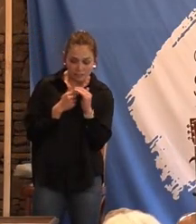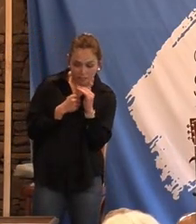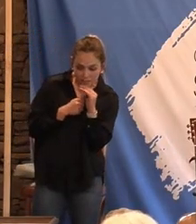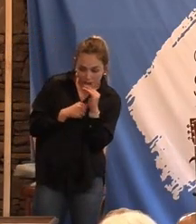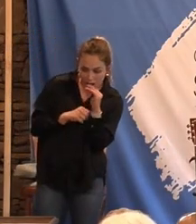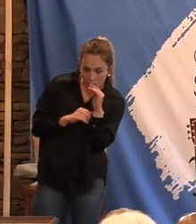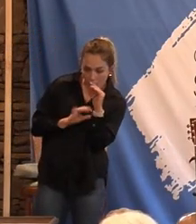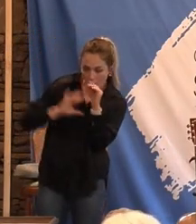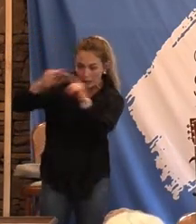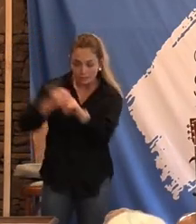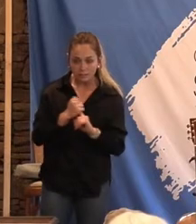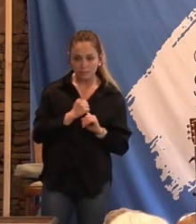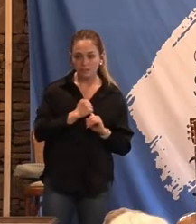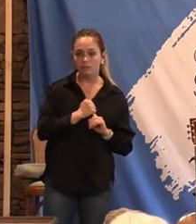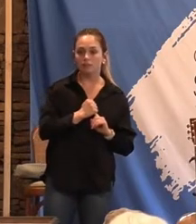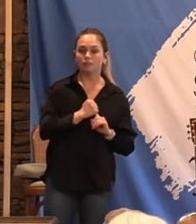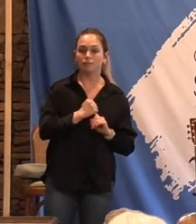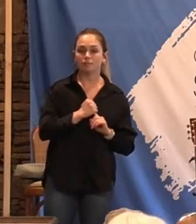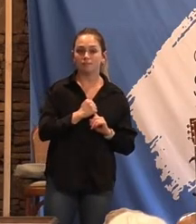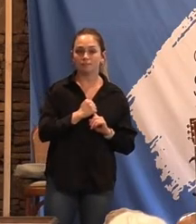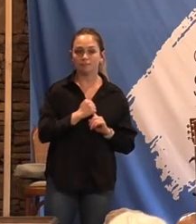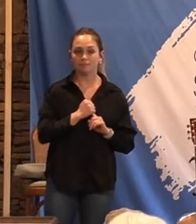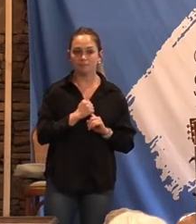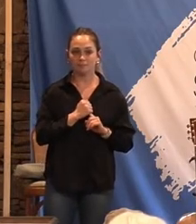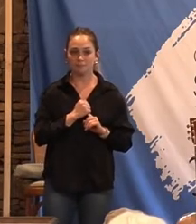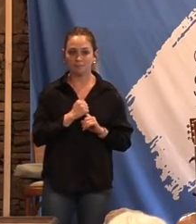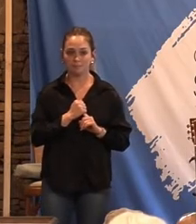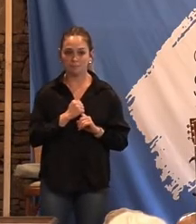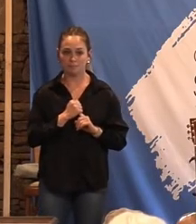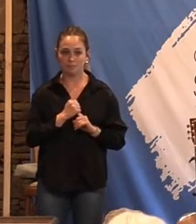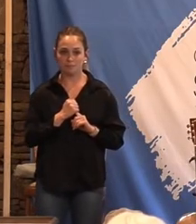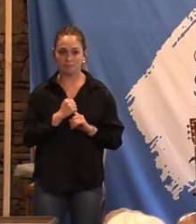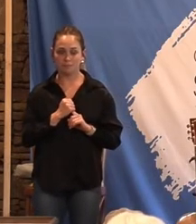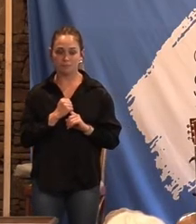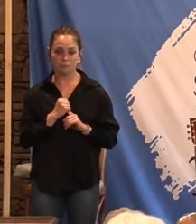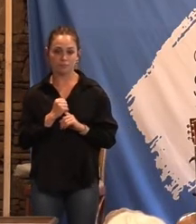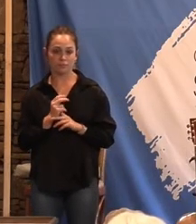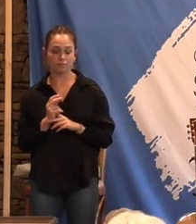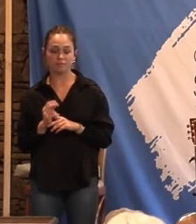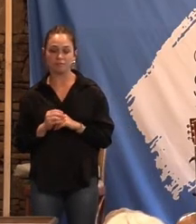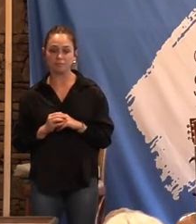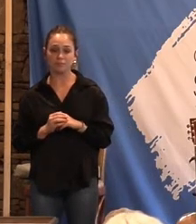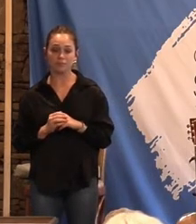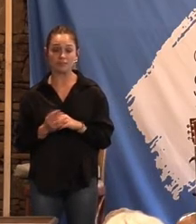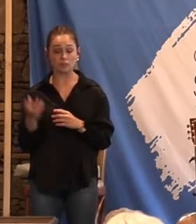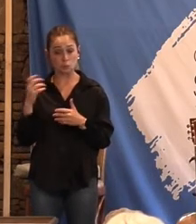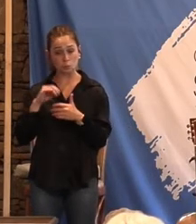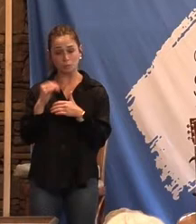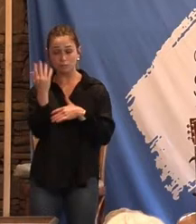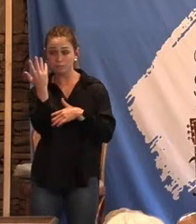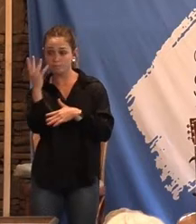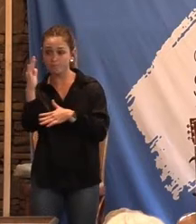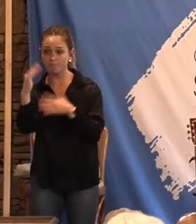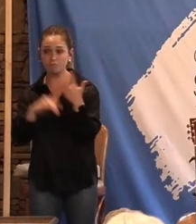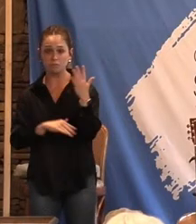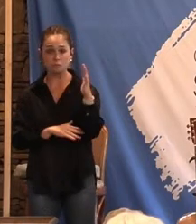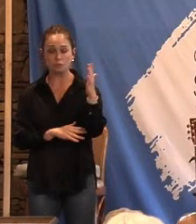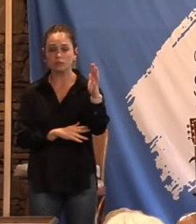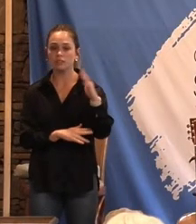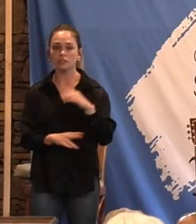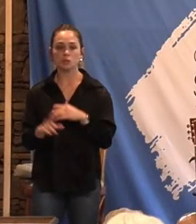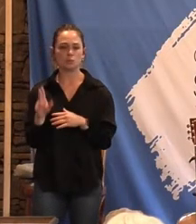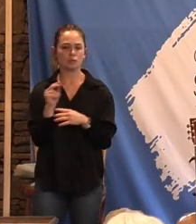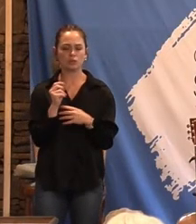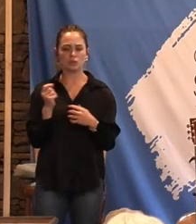them. Well, there was no animal in the forest that the